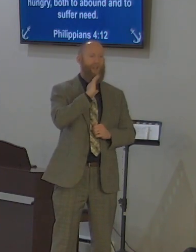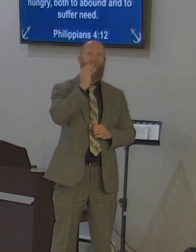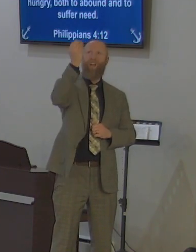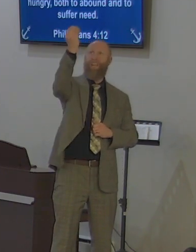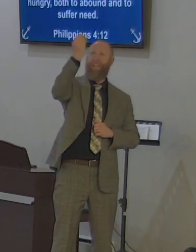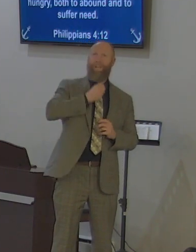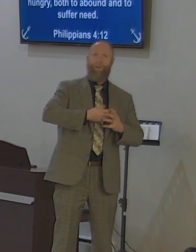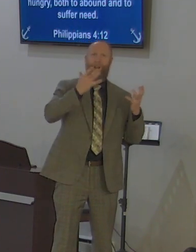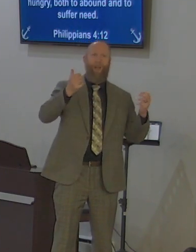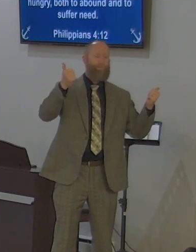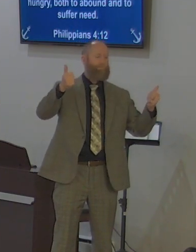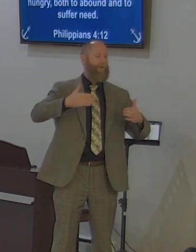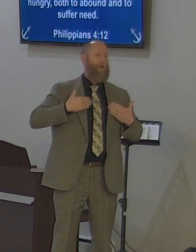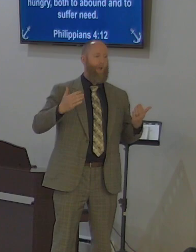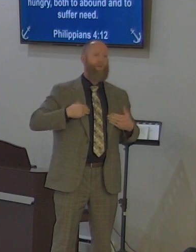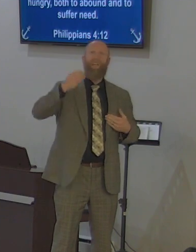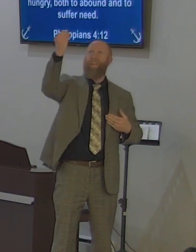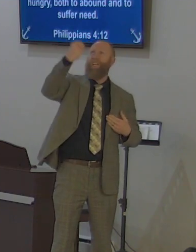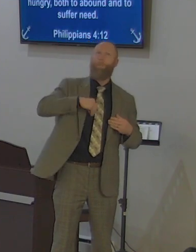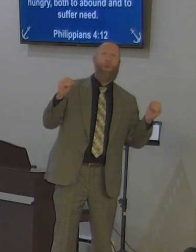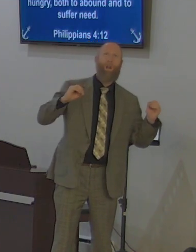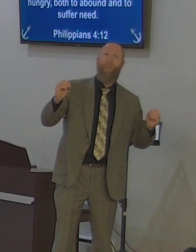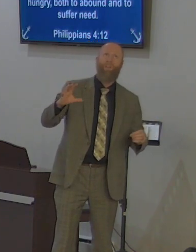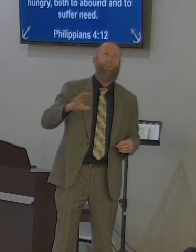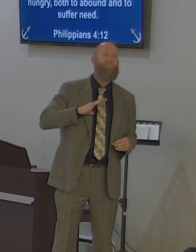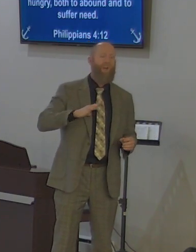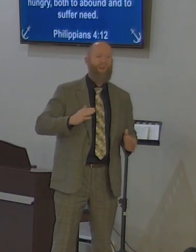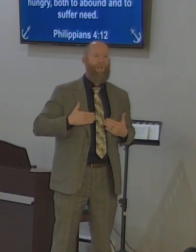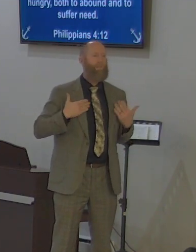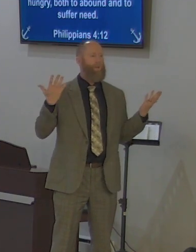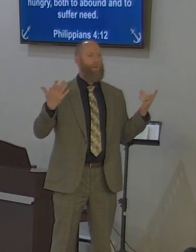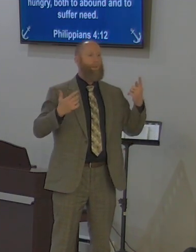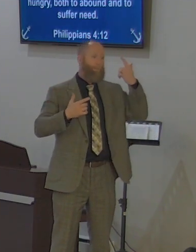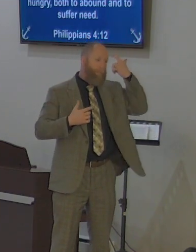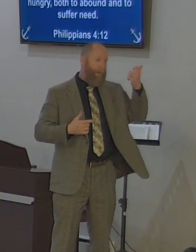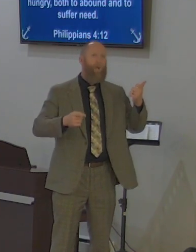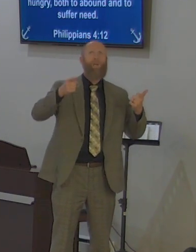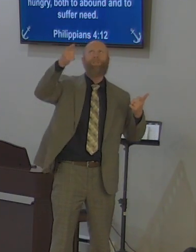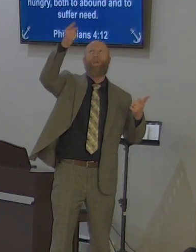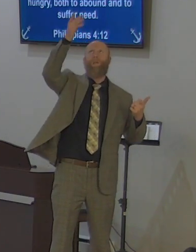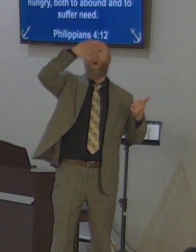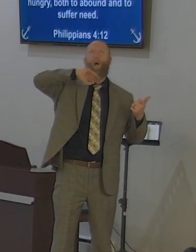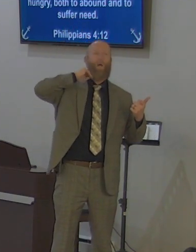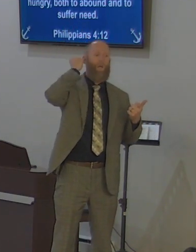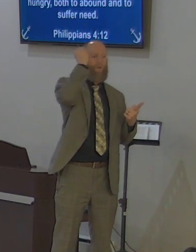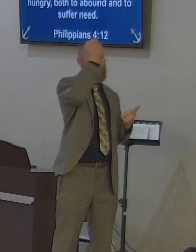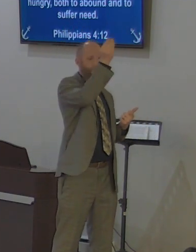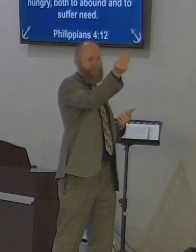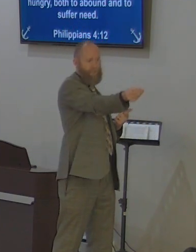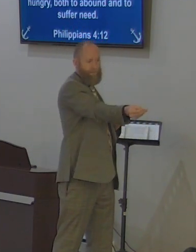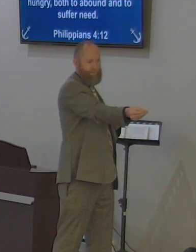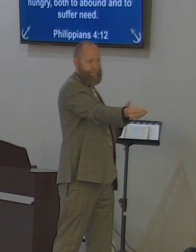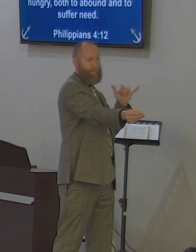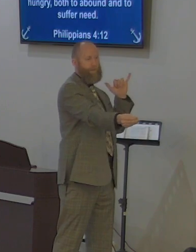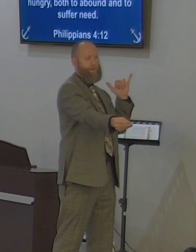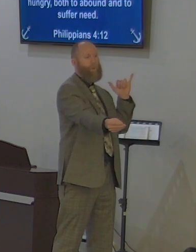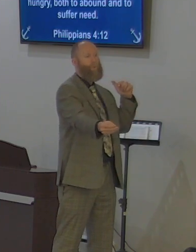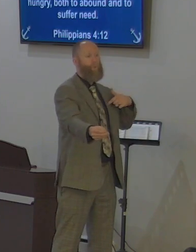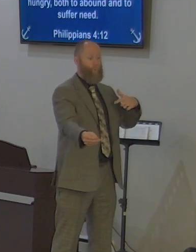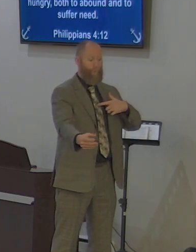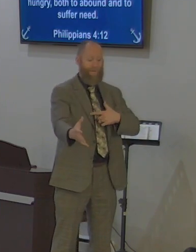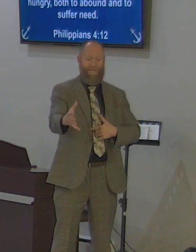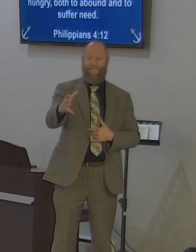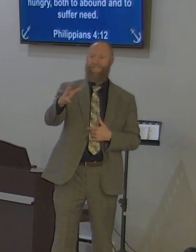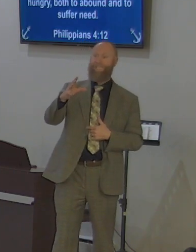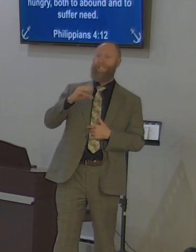I'm content in it because it's from the hand of my God. Amen. Contentment.